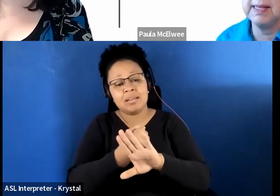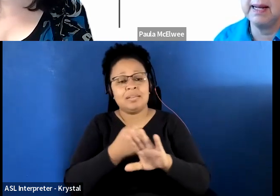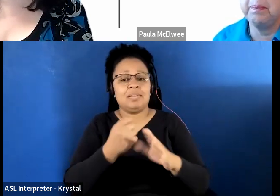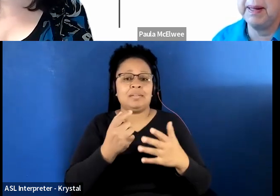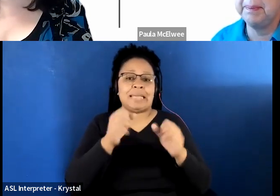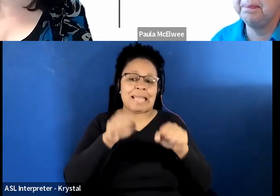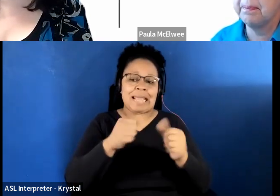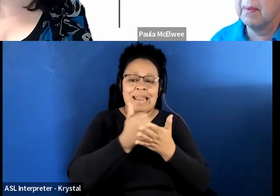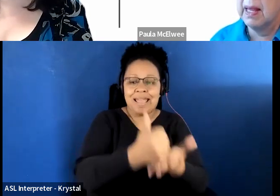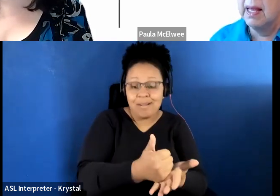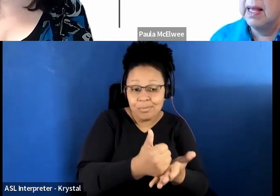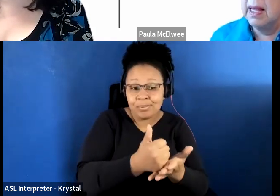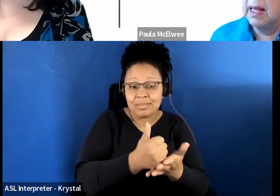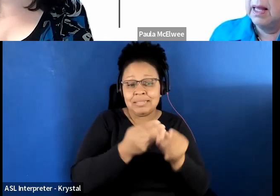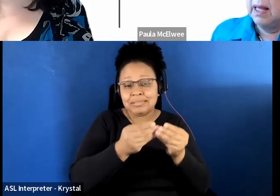of people set up, a